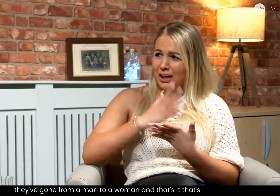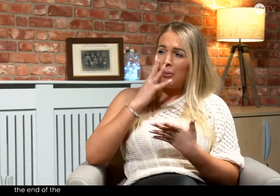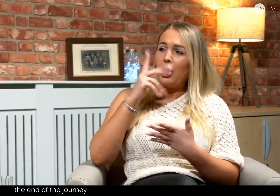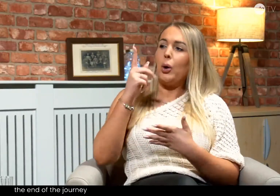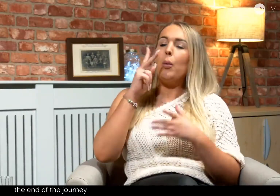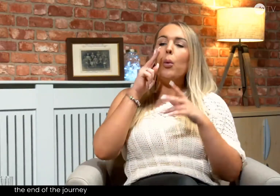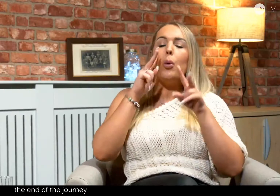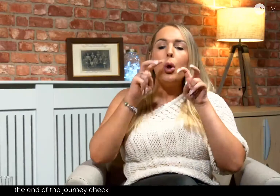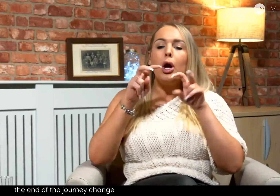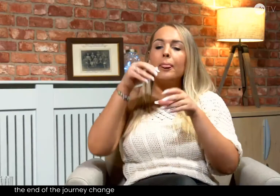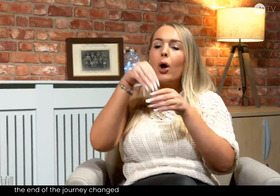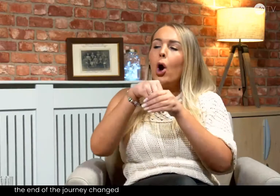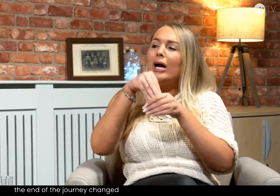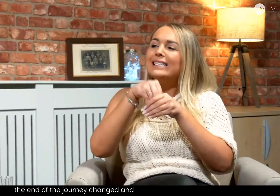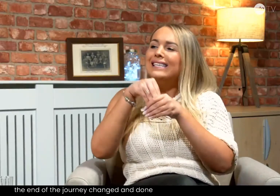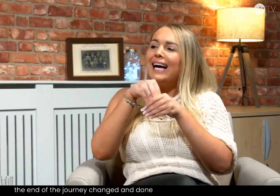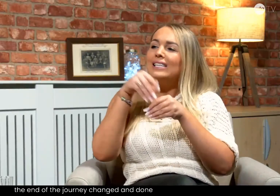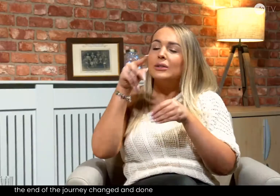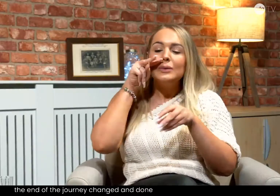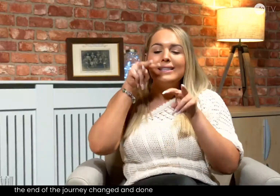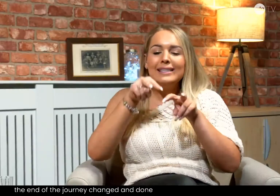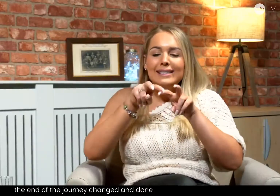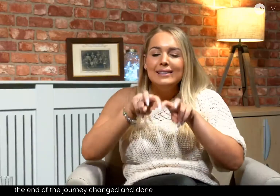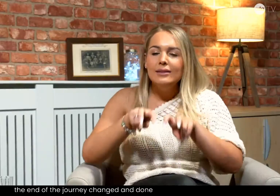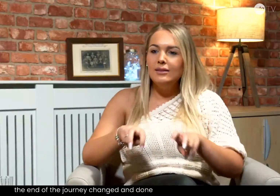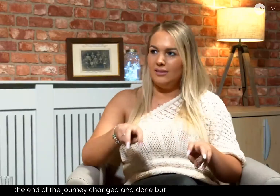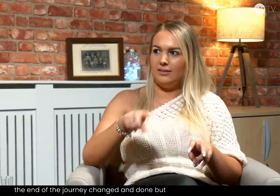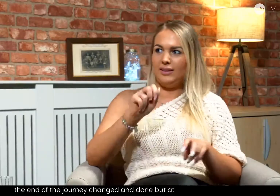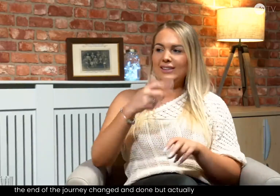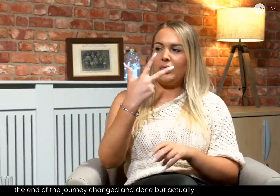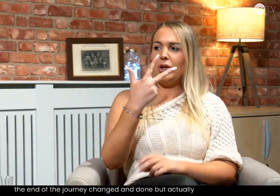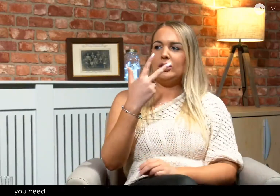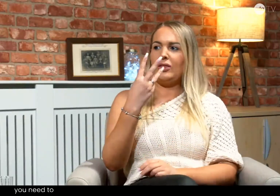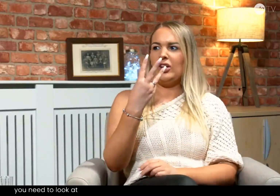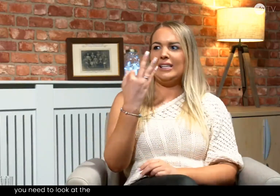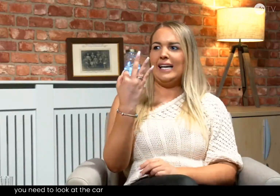done. But actually, you need to look at the context.